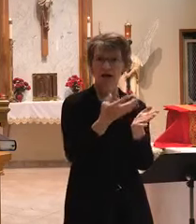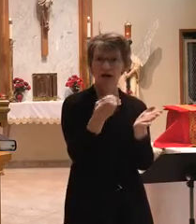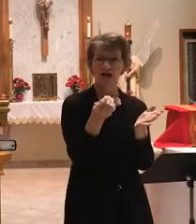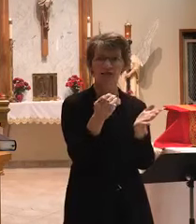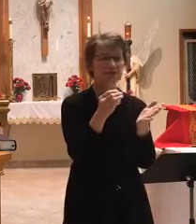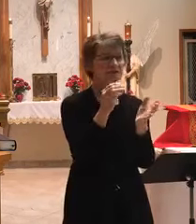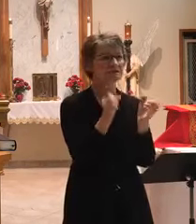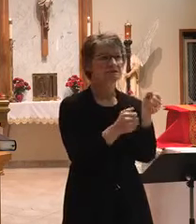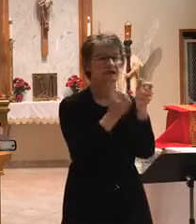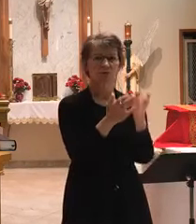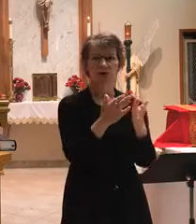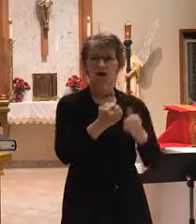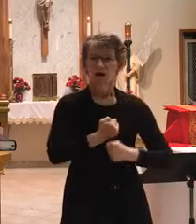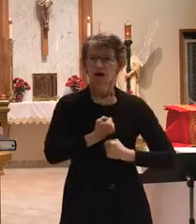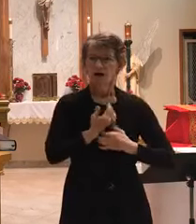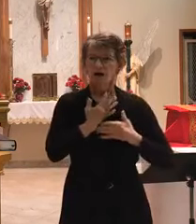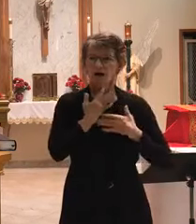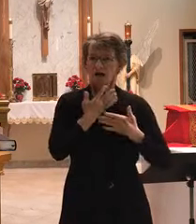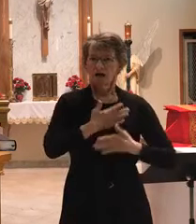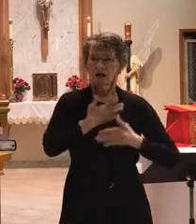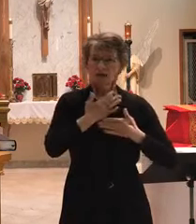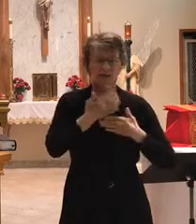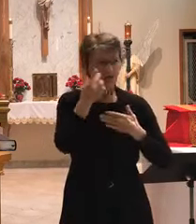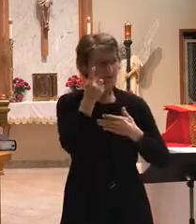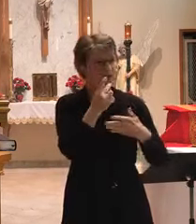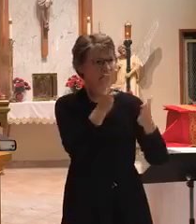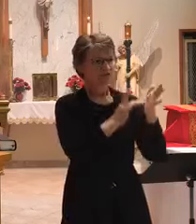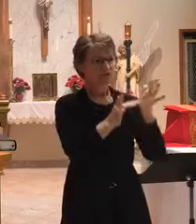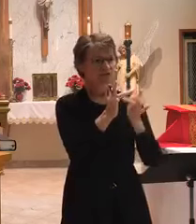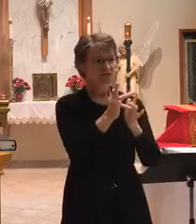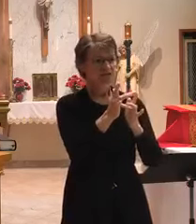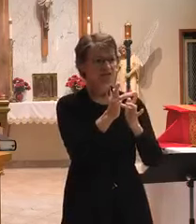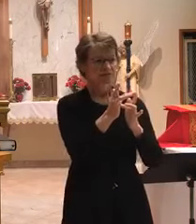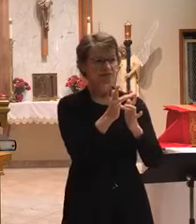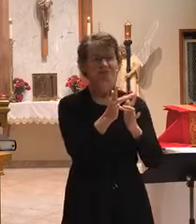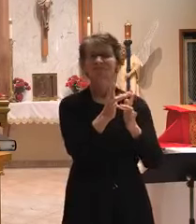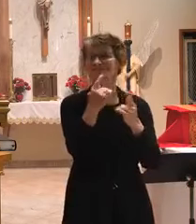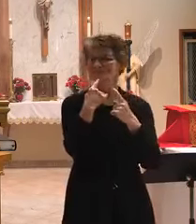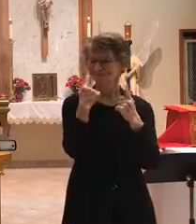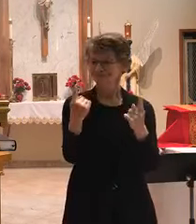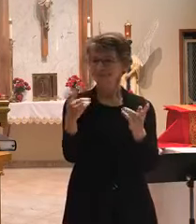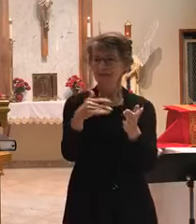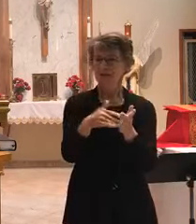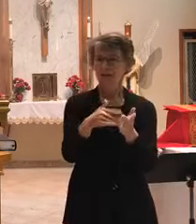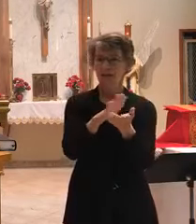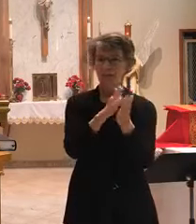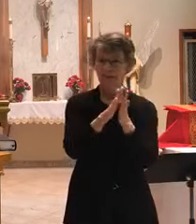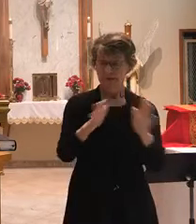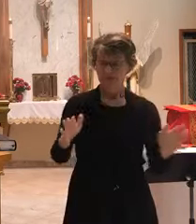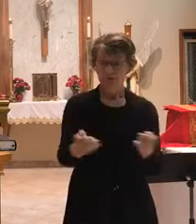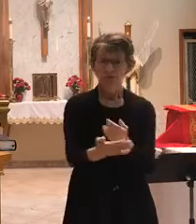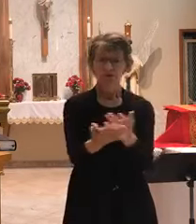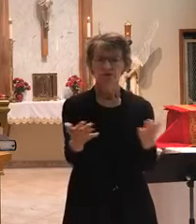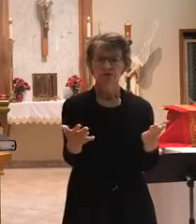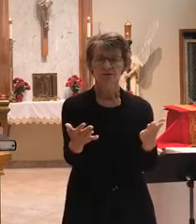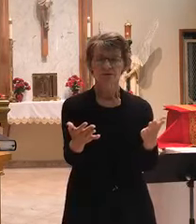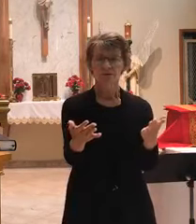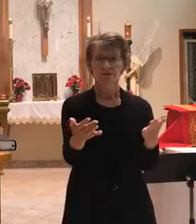the Lord. Jesus said to them again, "Peace be with you. As the